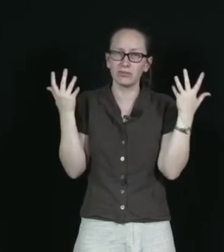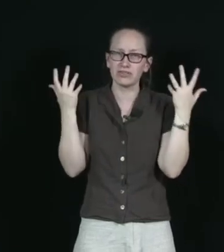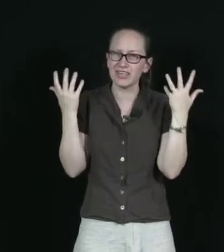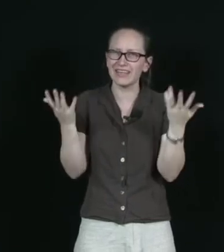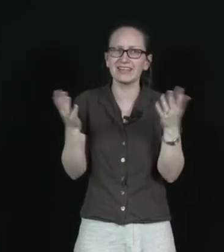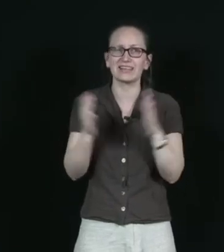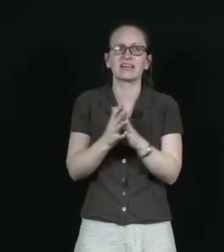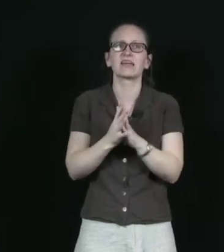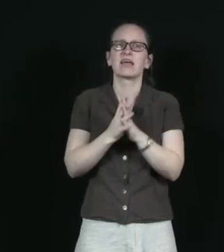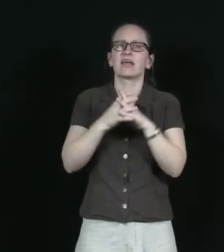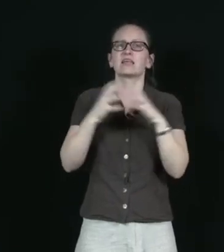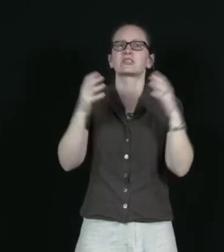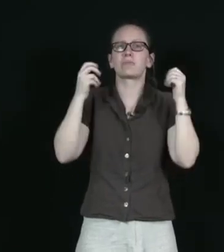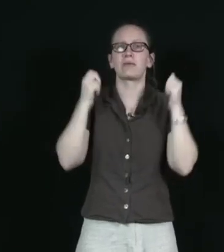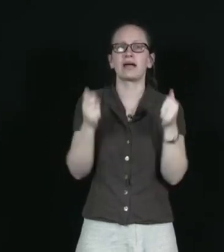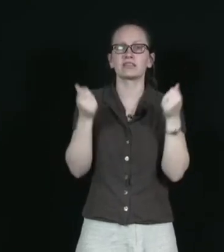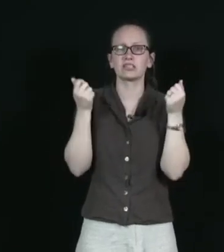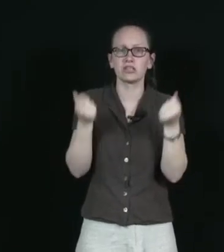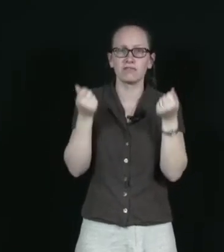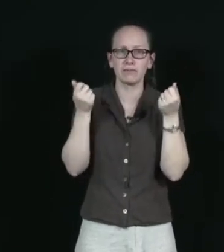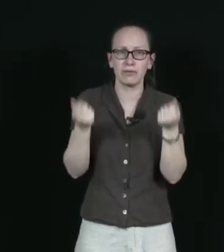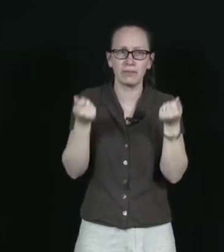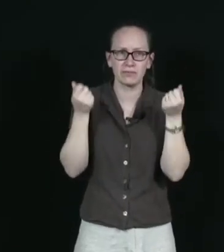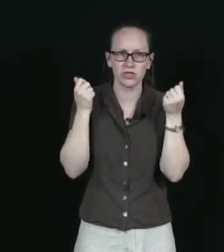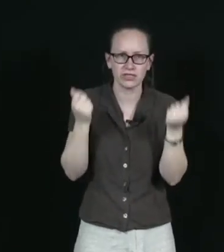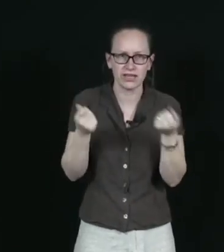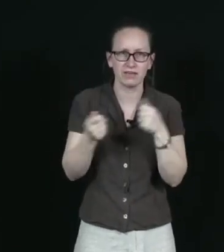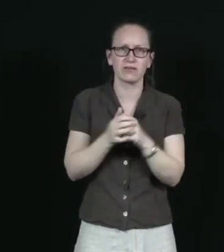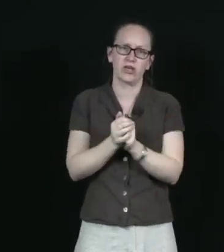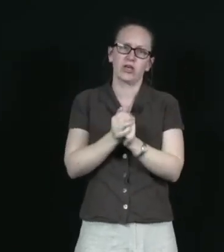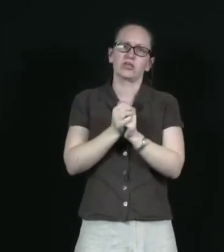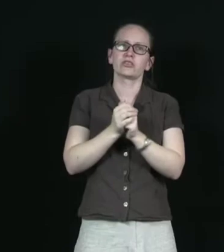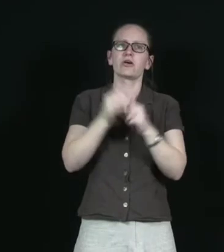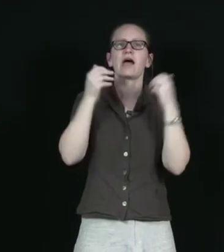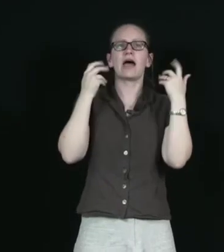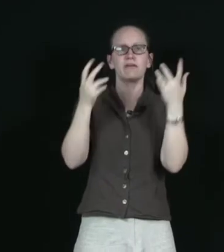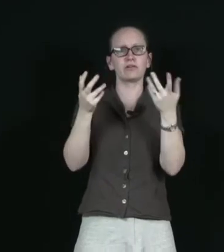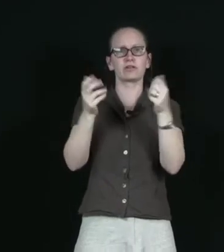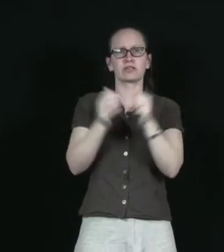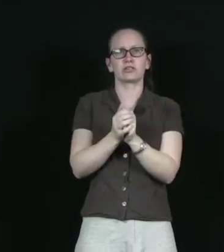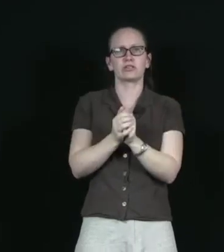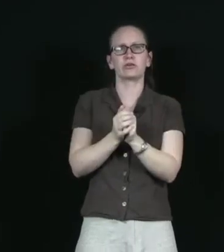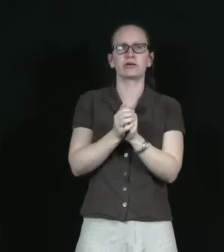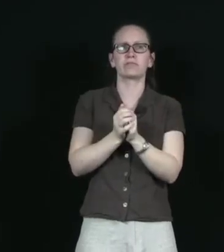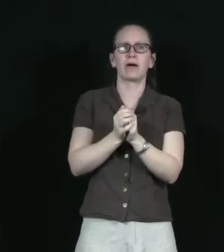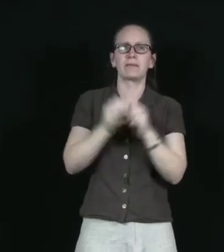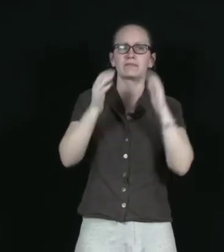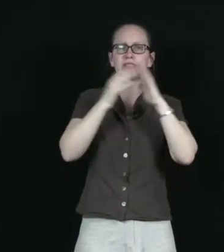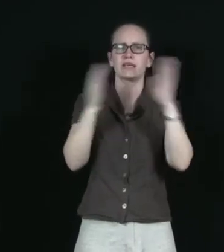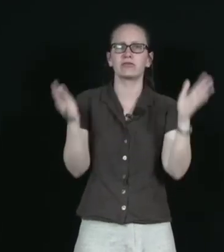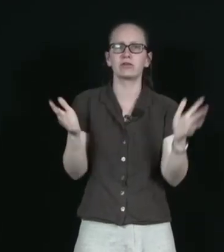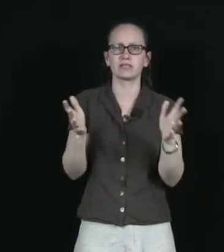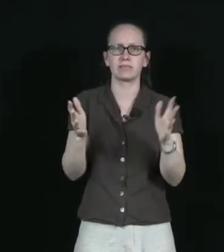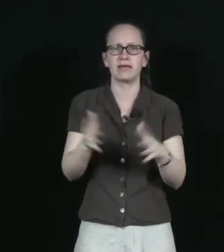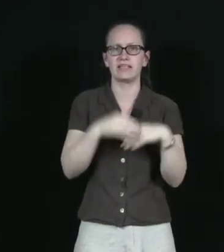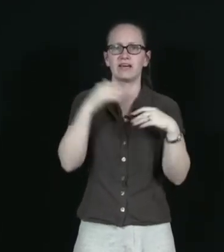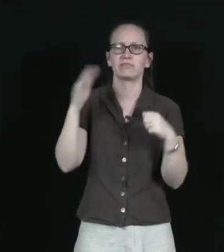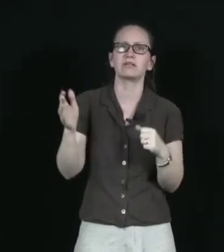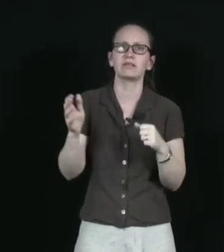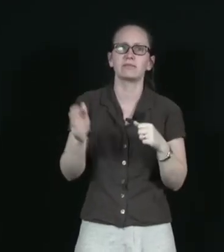almost anything, is to practice solving problems yourself. So have a look at the tutorial problems. They're all as a PDF. Print them